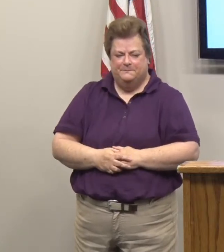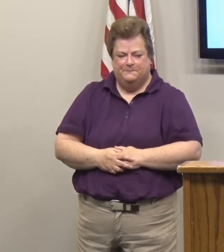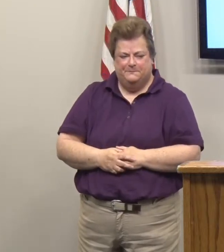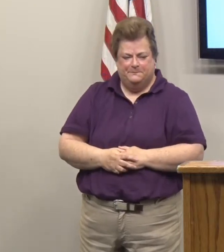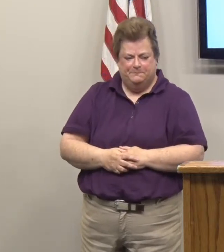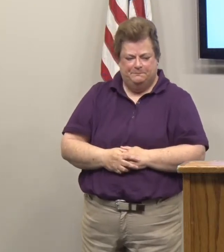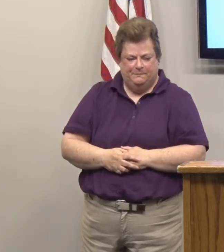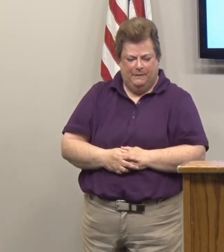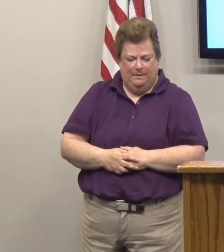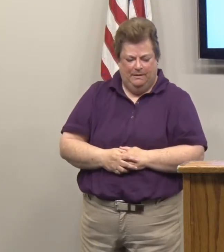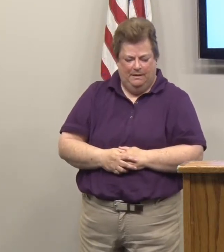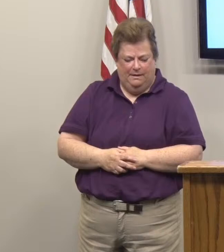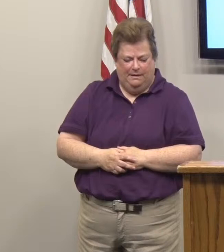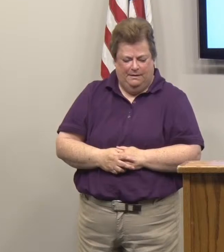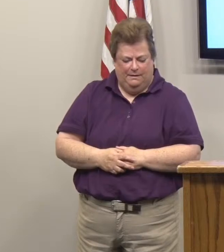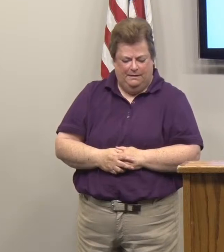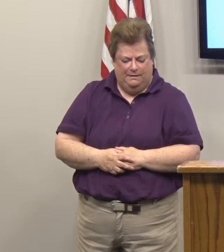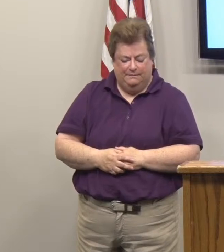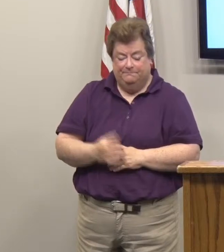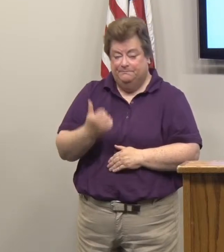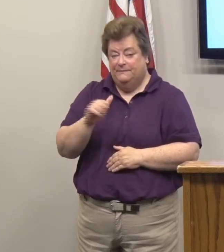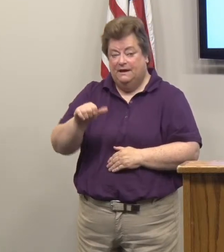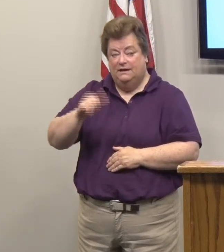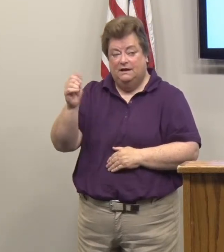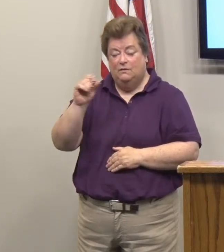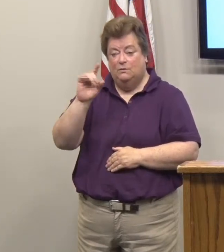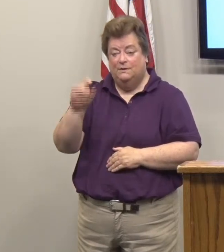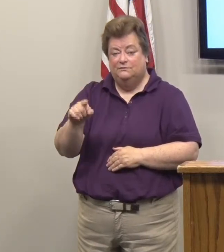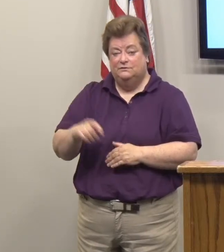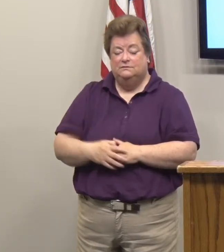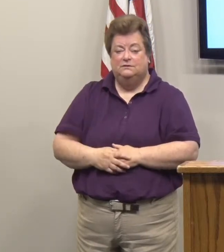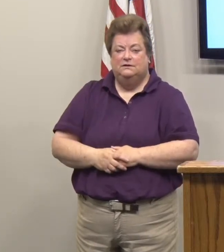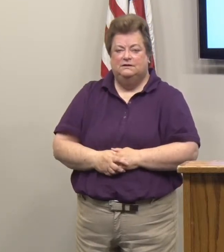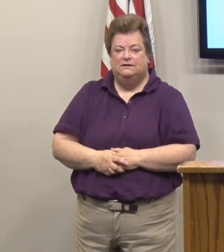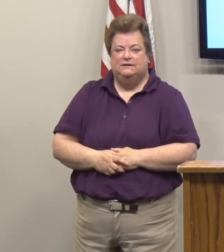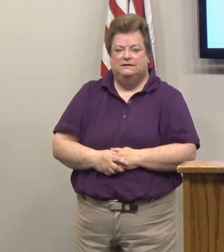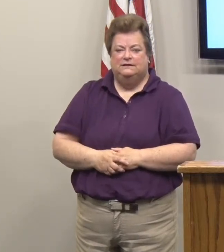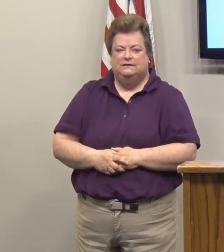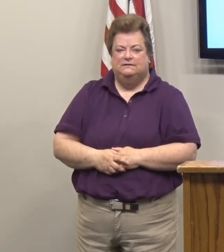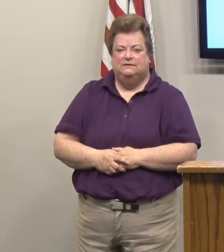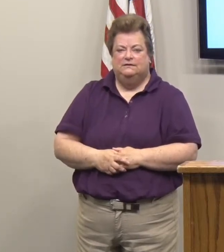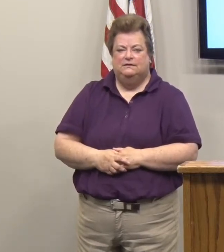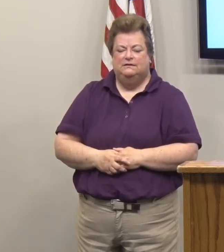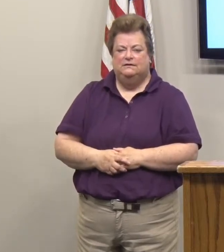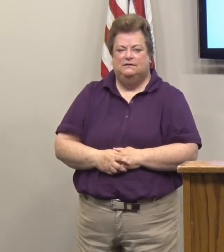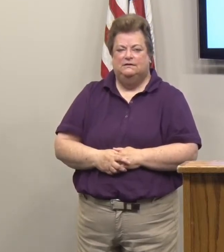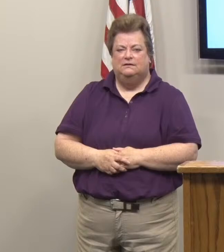another reporter who had asked a similar question. So if you don't mind, Nick, I would love to be able to get back to you with that information.